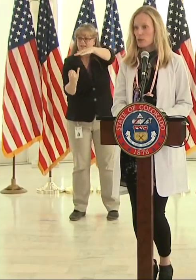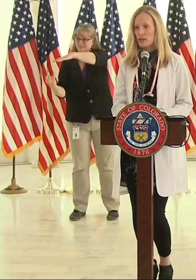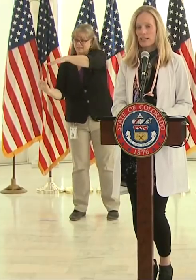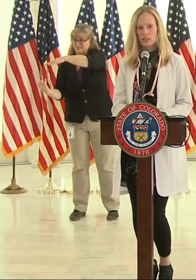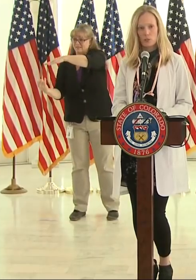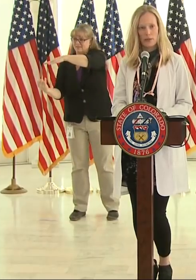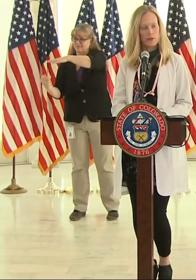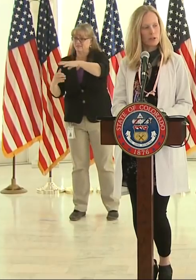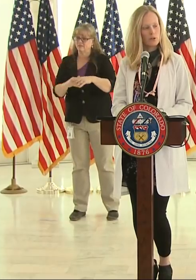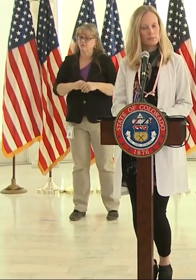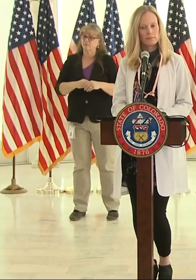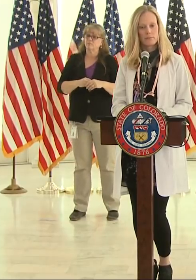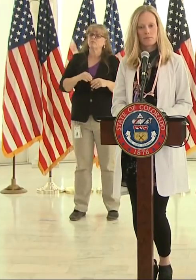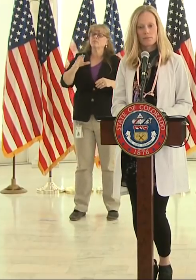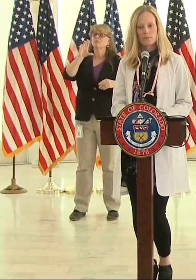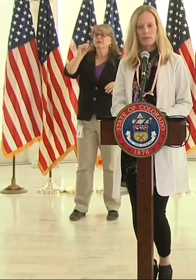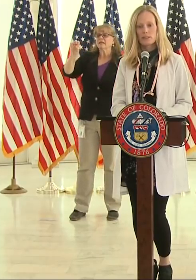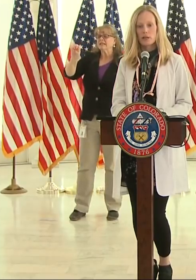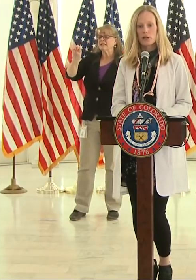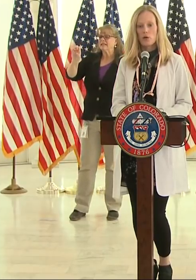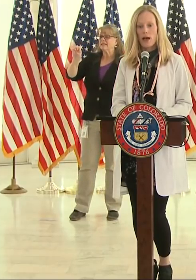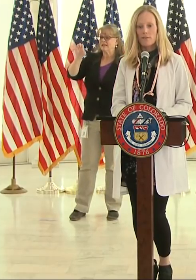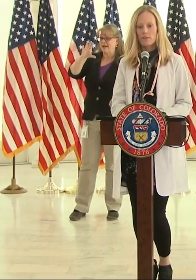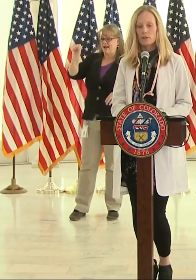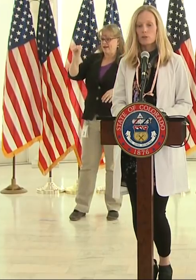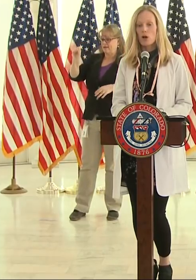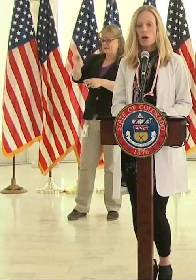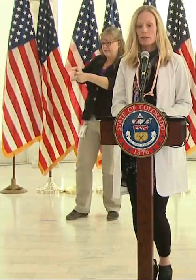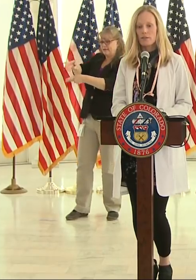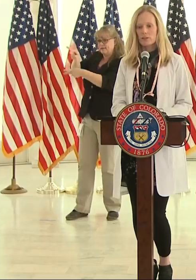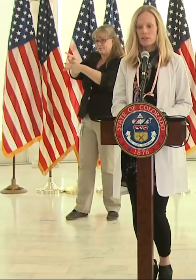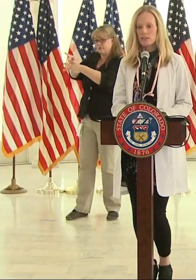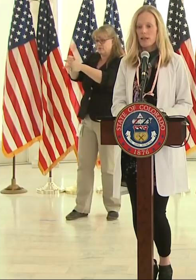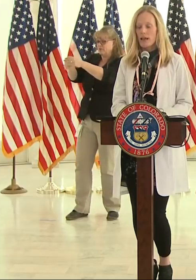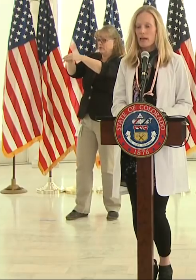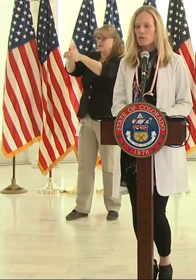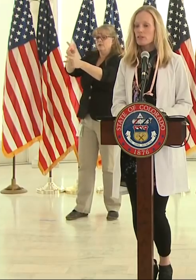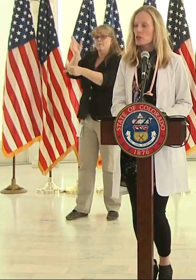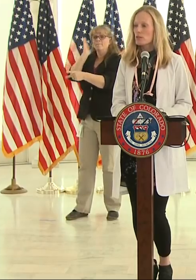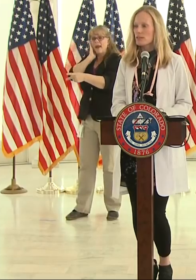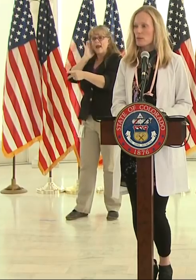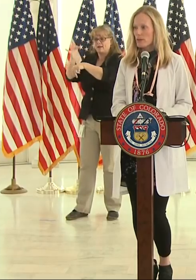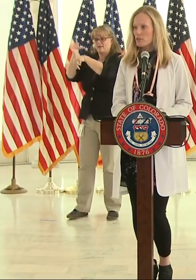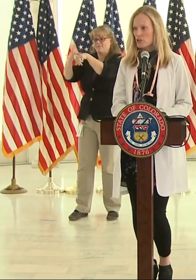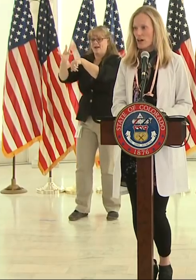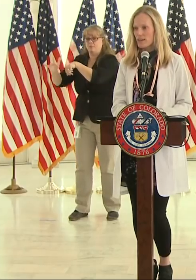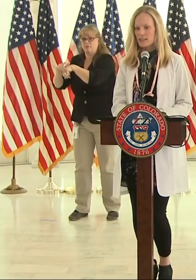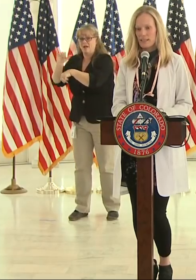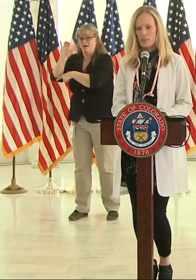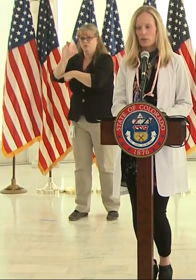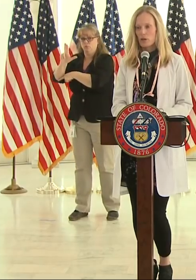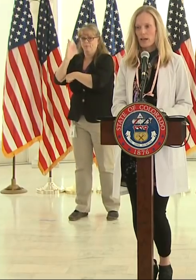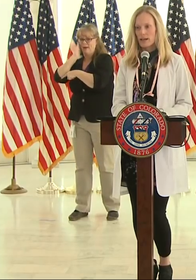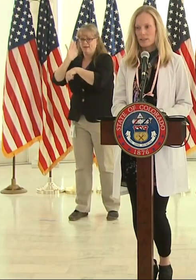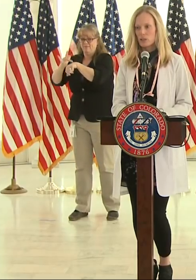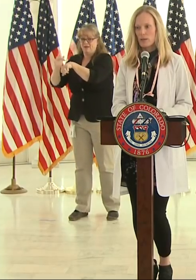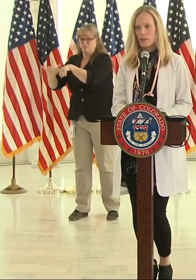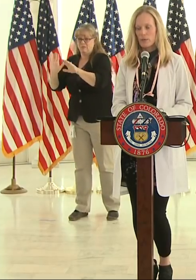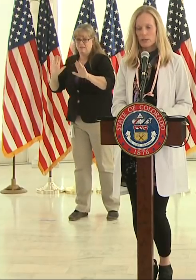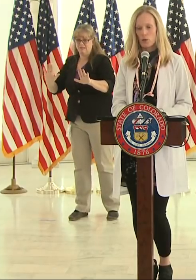stays below that ICU bed threshold. Scenario F includes all interventions, and that really shows us our best shot at staying below